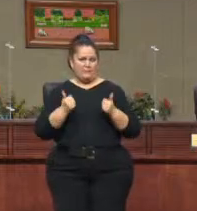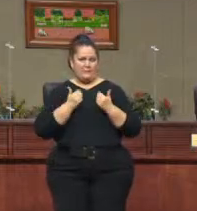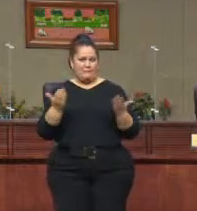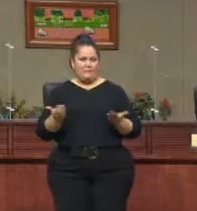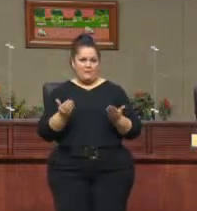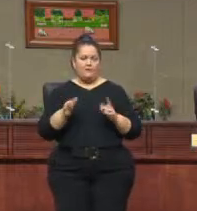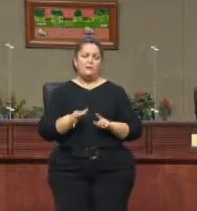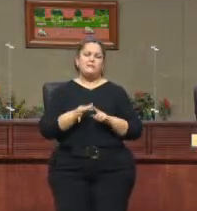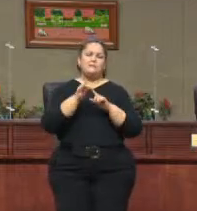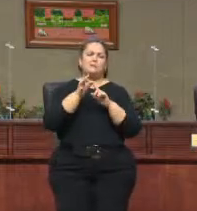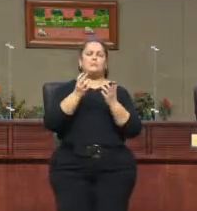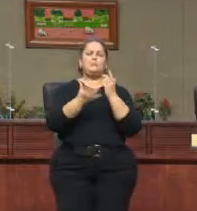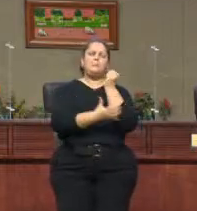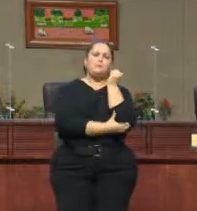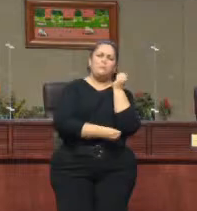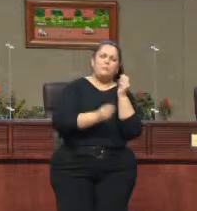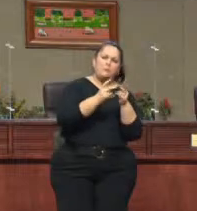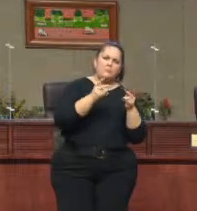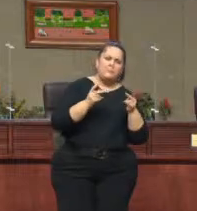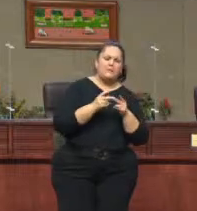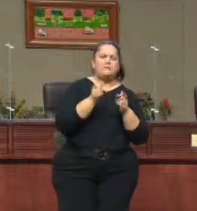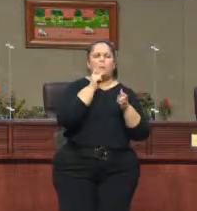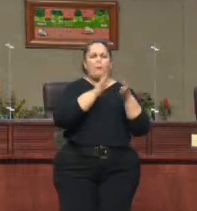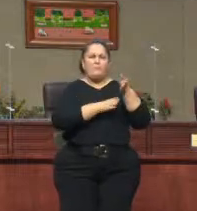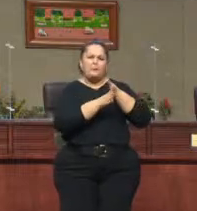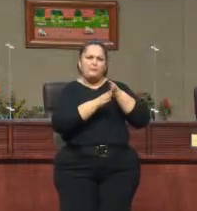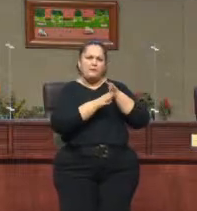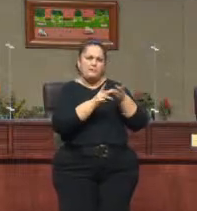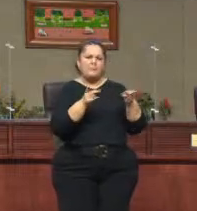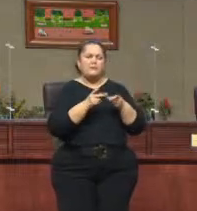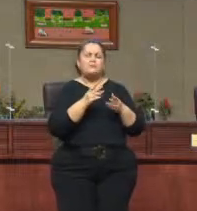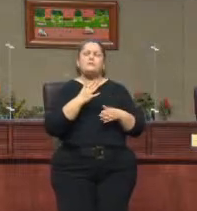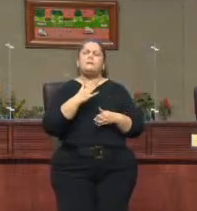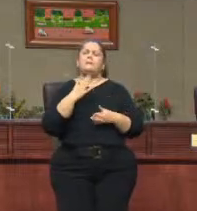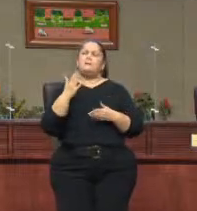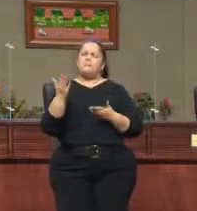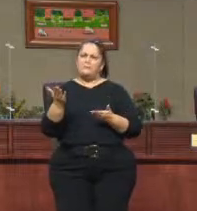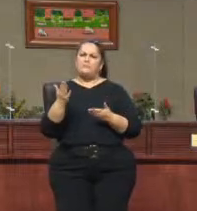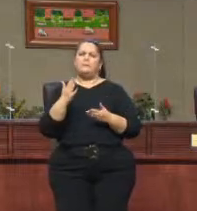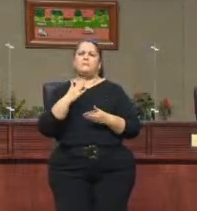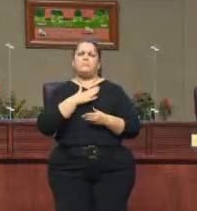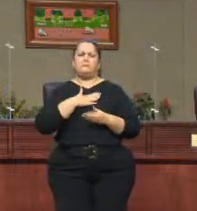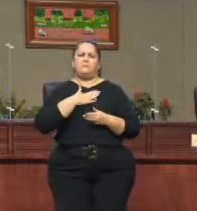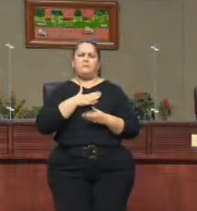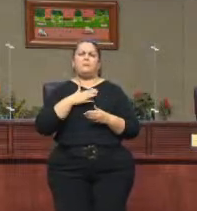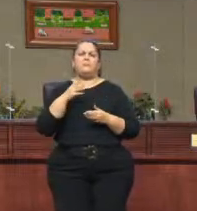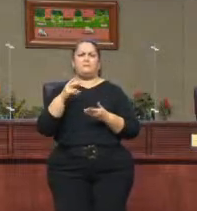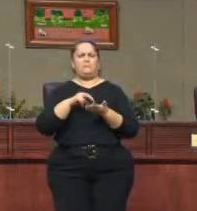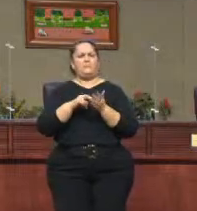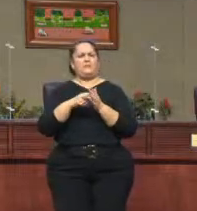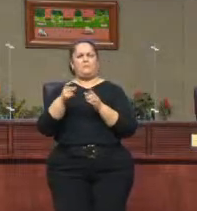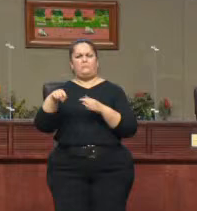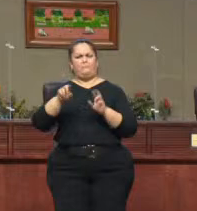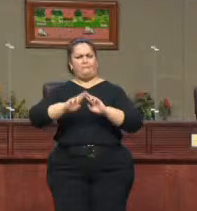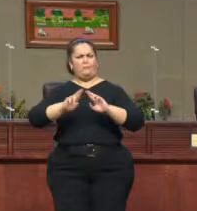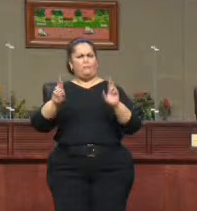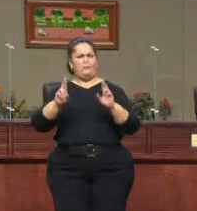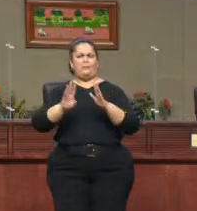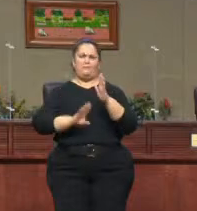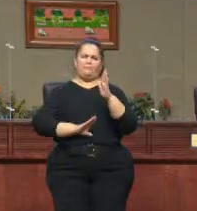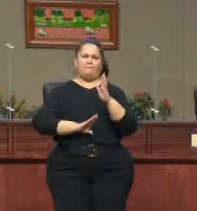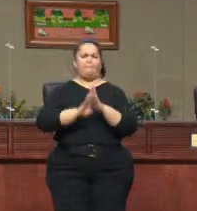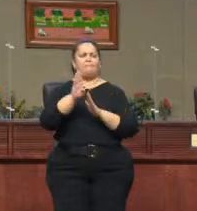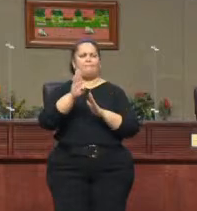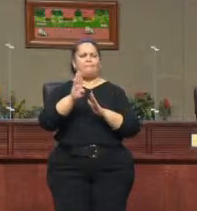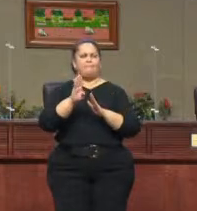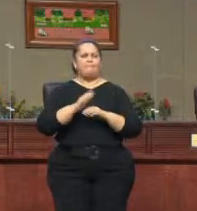underserved communities, then our community is ripe for success. If